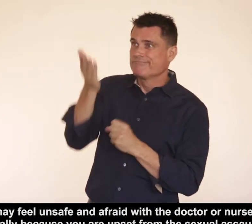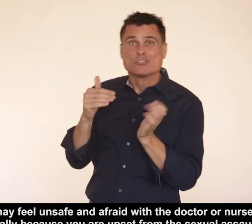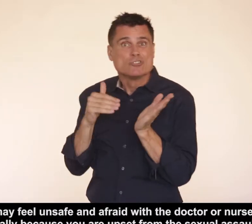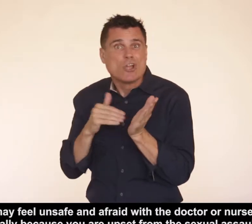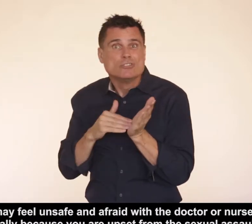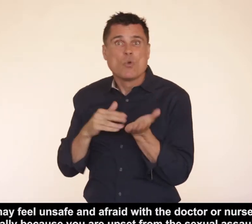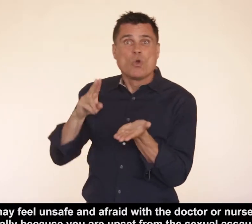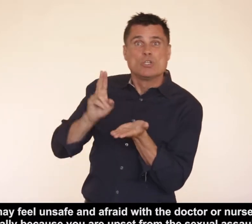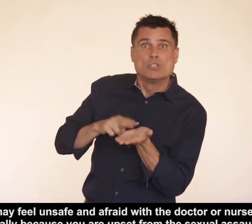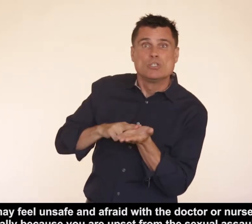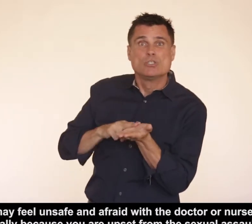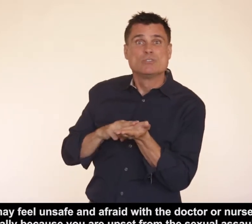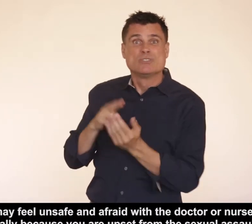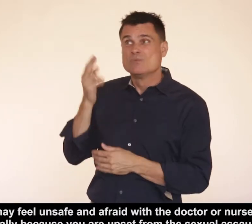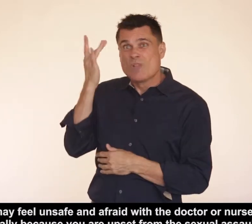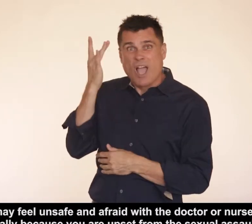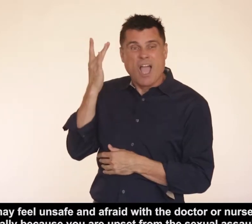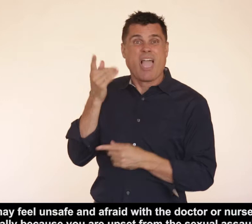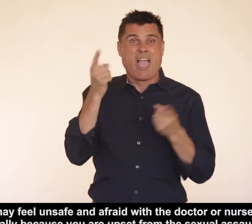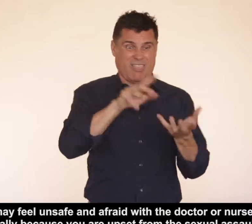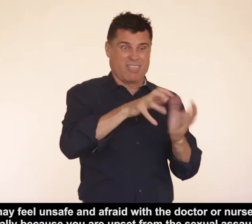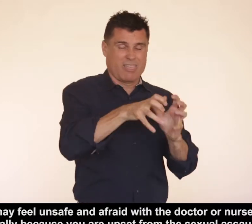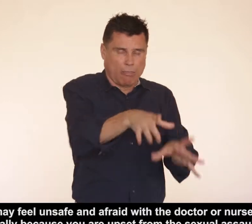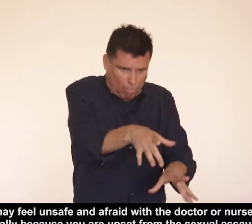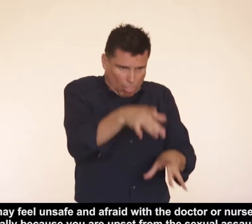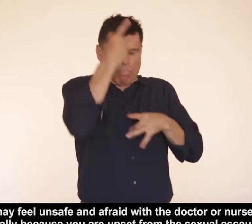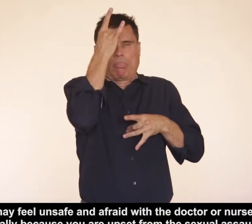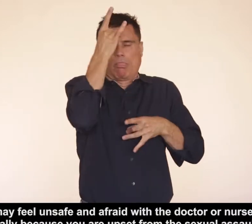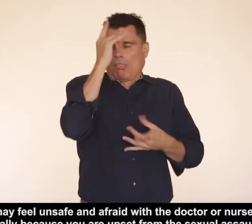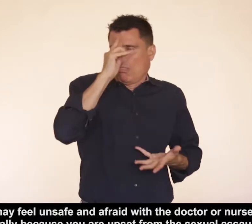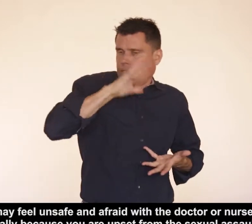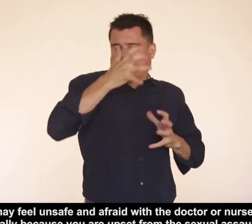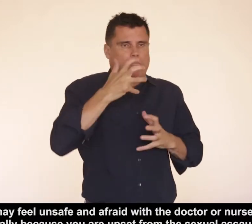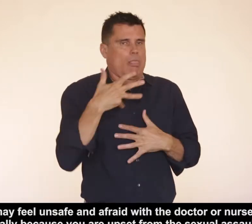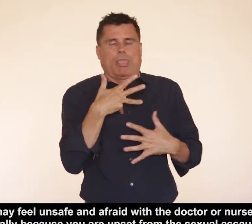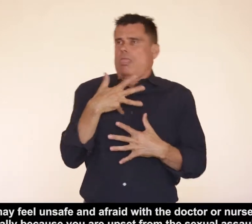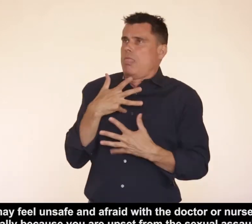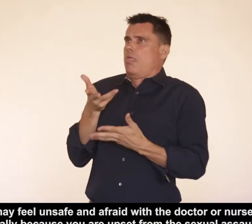You may feel unsafe and afraid with the doctor or nurse, especially because you are upset from the sexual